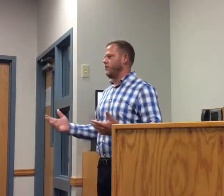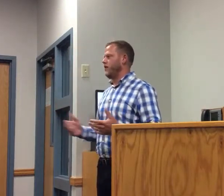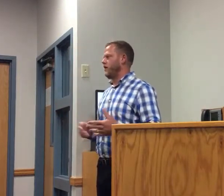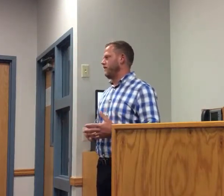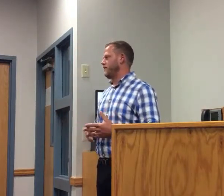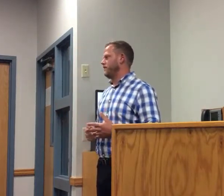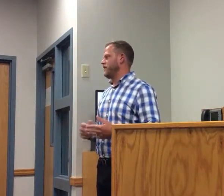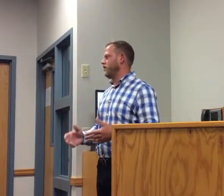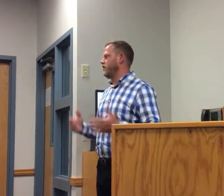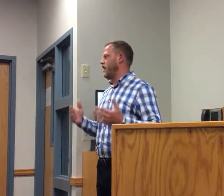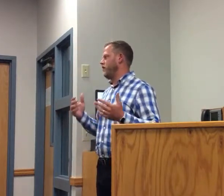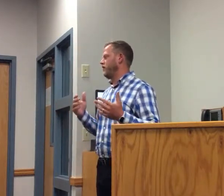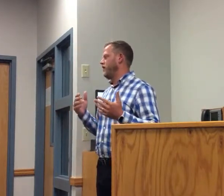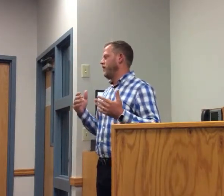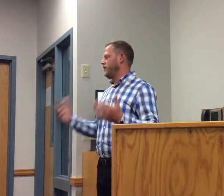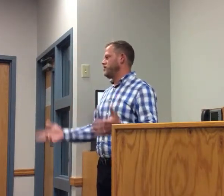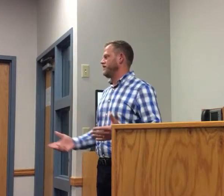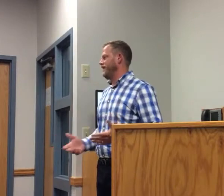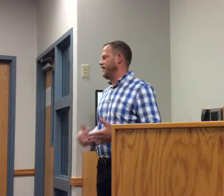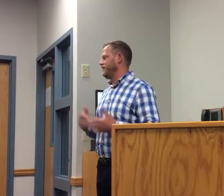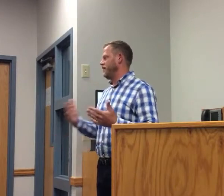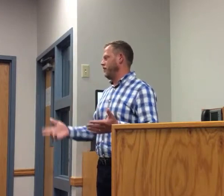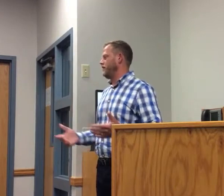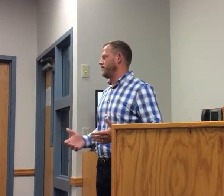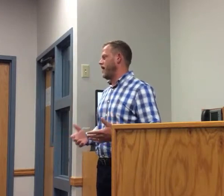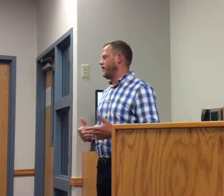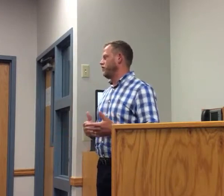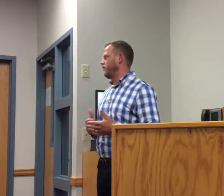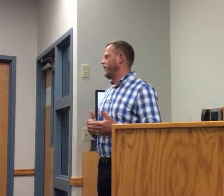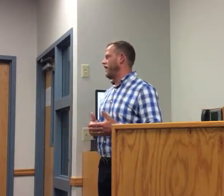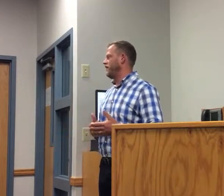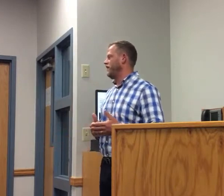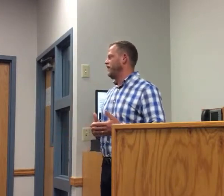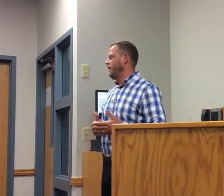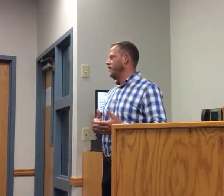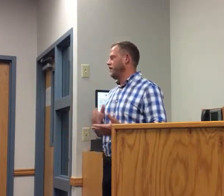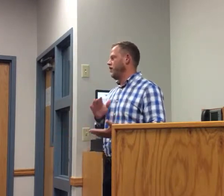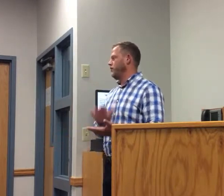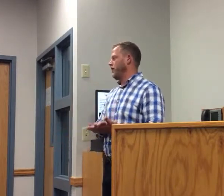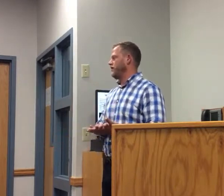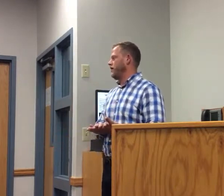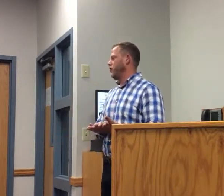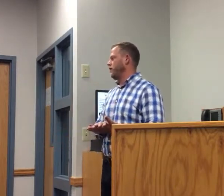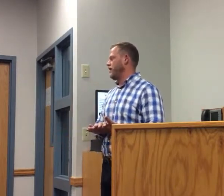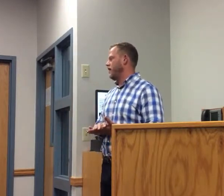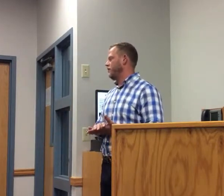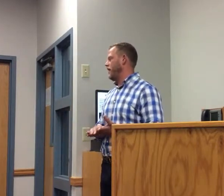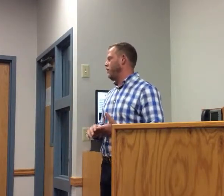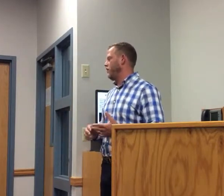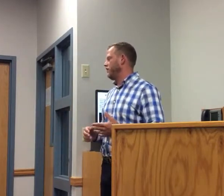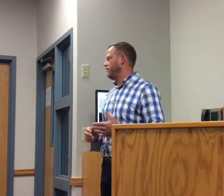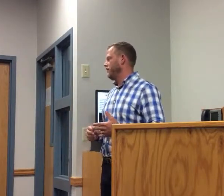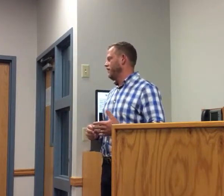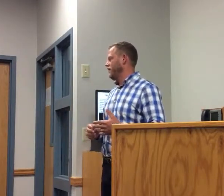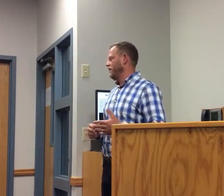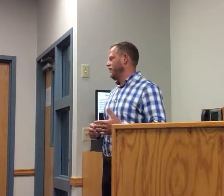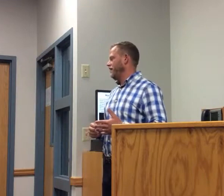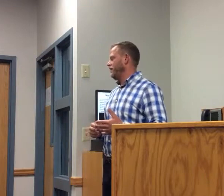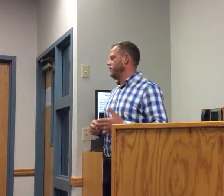just the number of kids that stuck around and just needed somebody to talk to. And finally, you know, the big thing Mark talked about